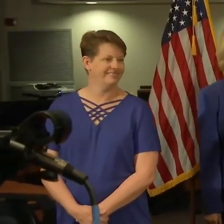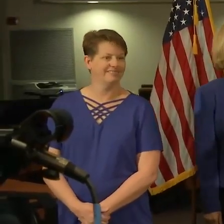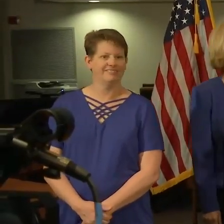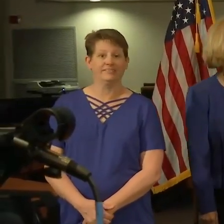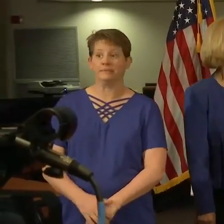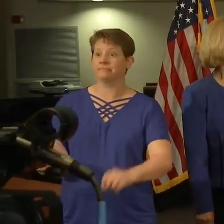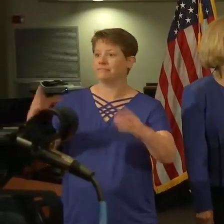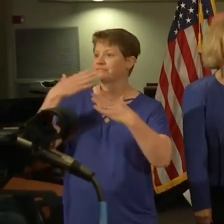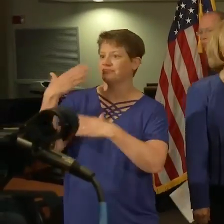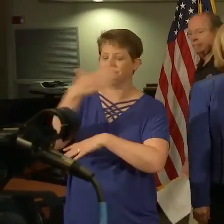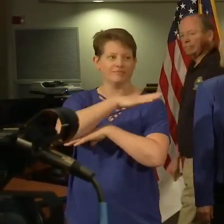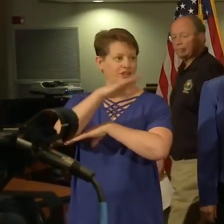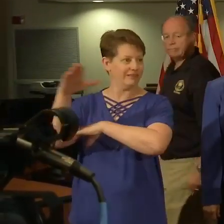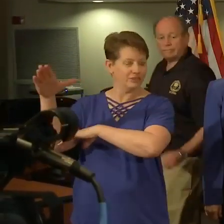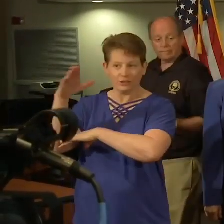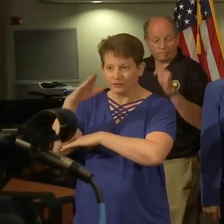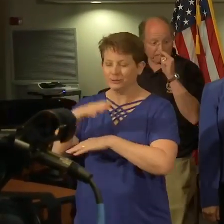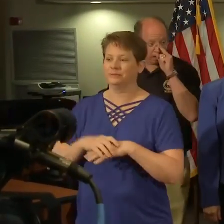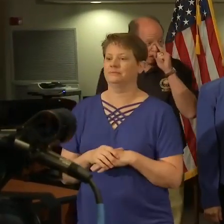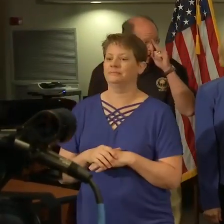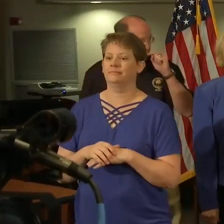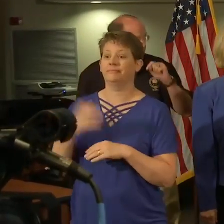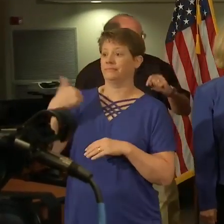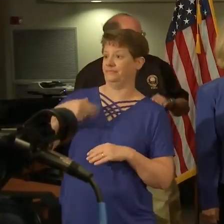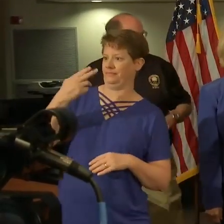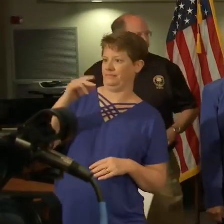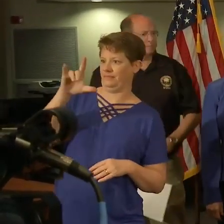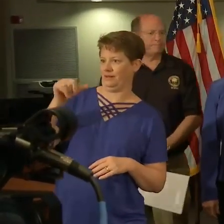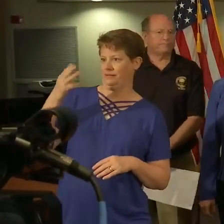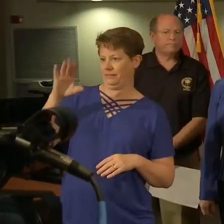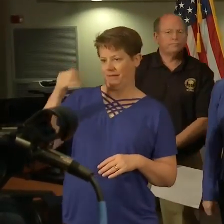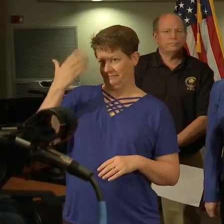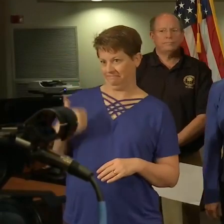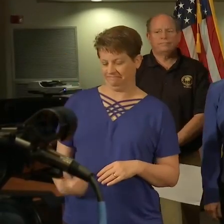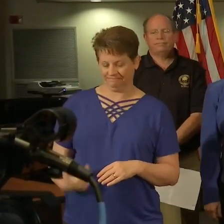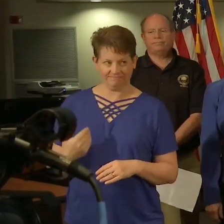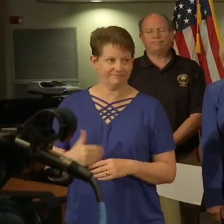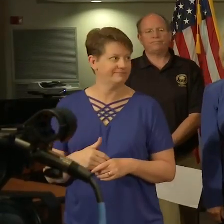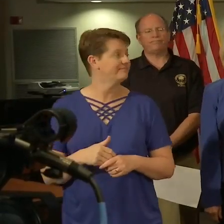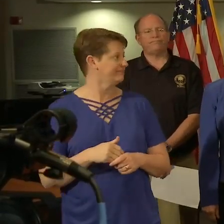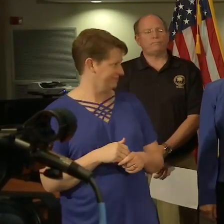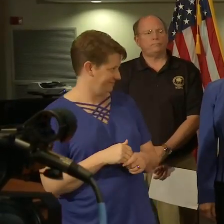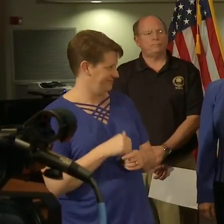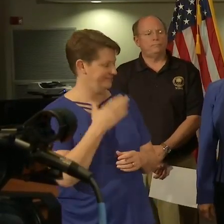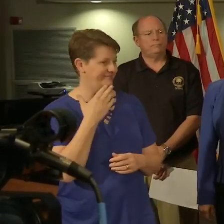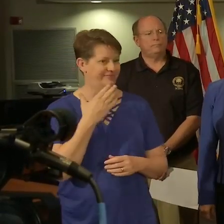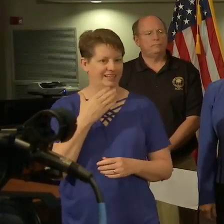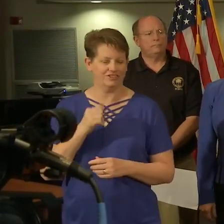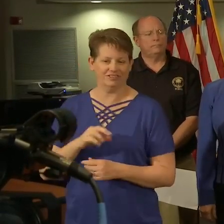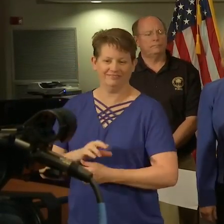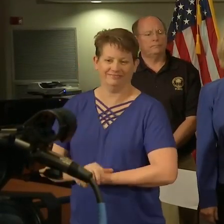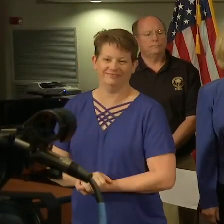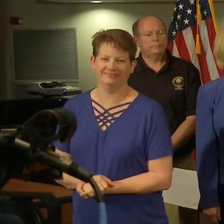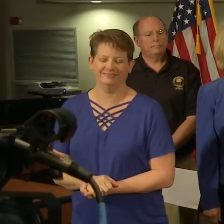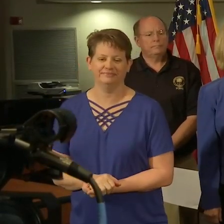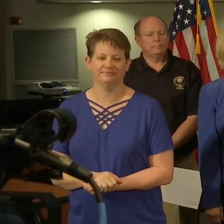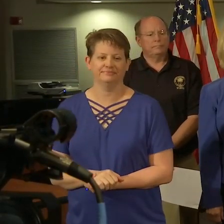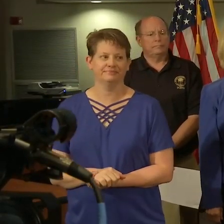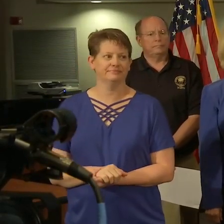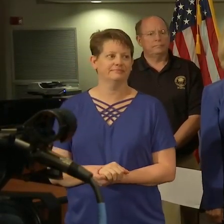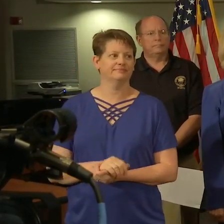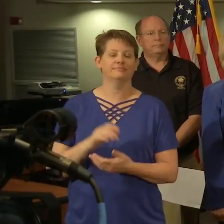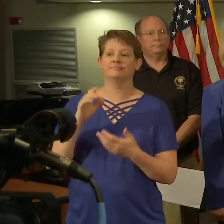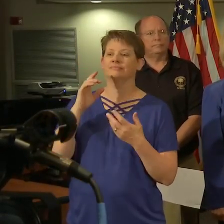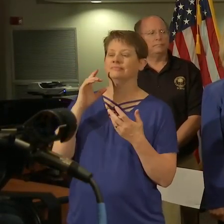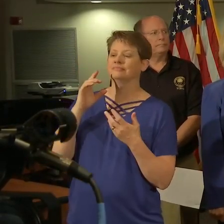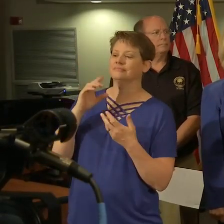Okay, well, good afternoon, everyone. This is Holly May. Glad to have you with us again. I'd to open